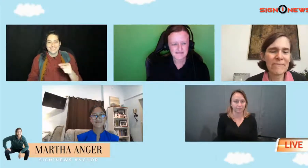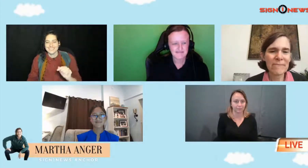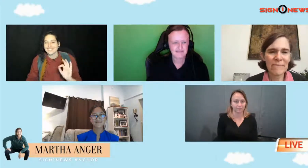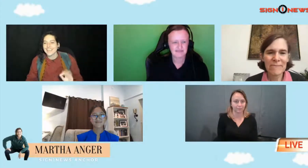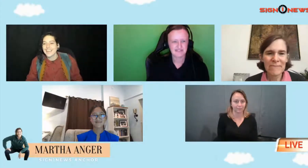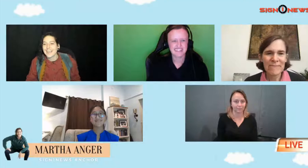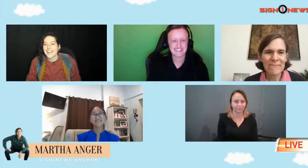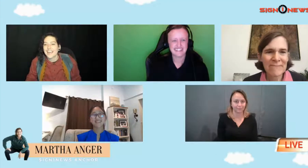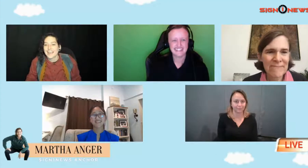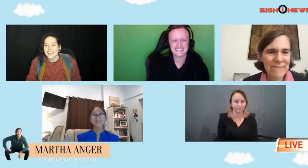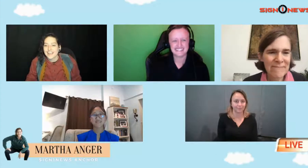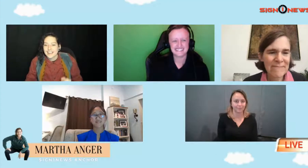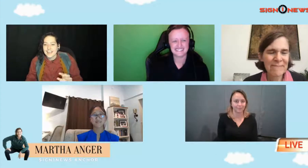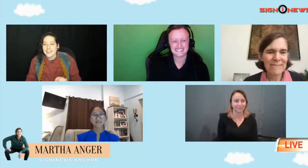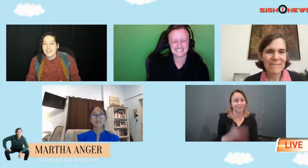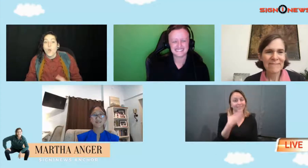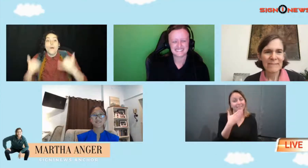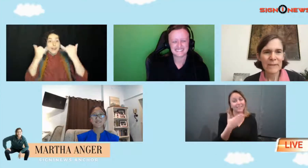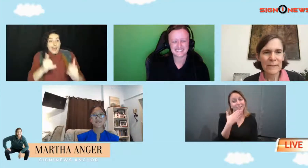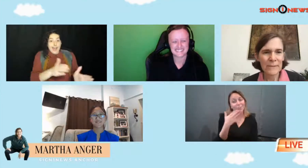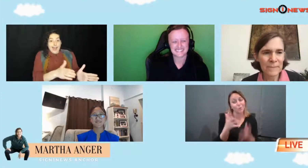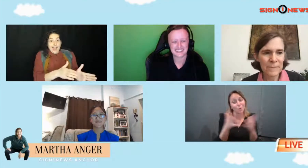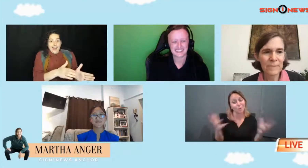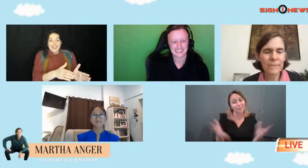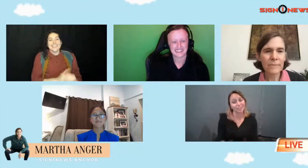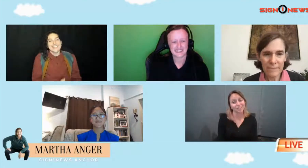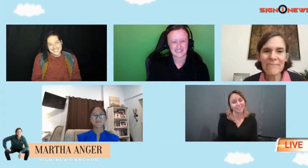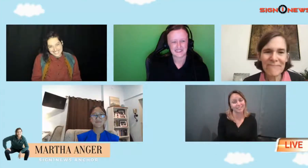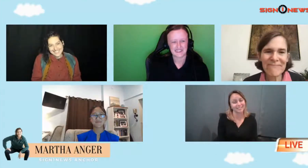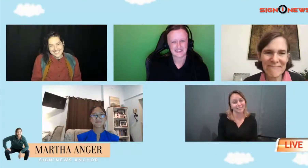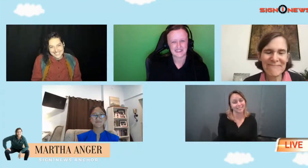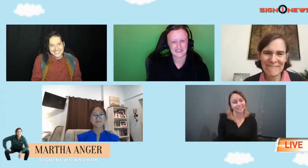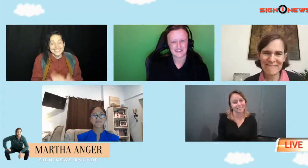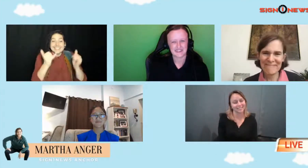way. Thank you so much.